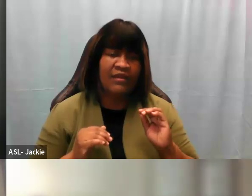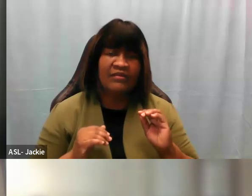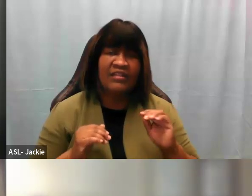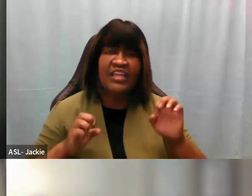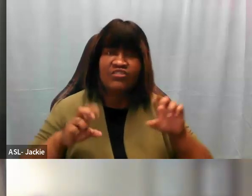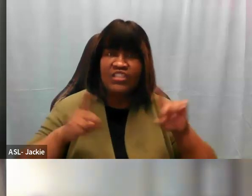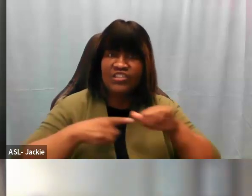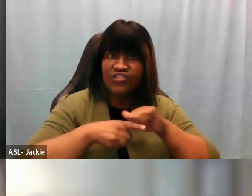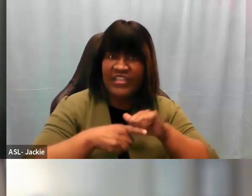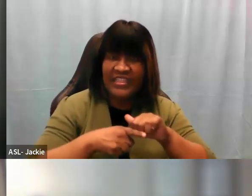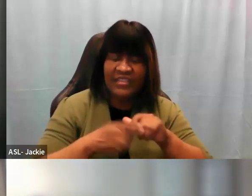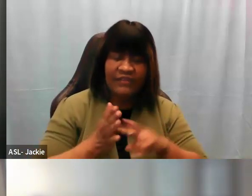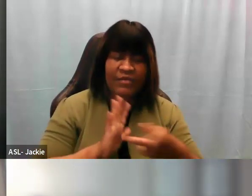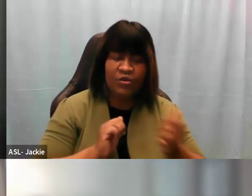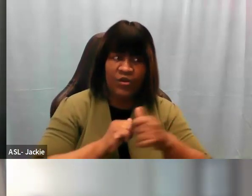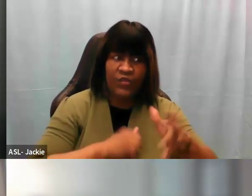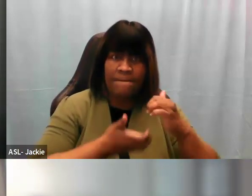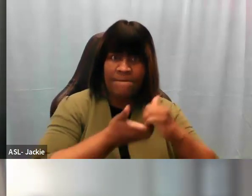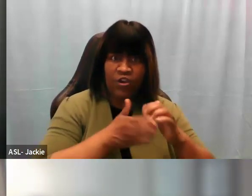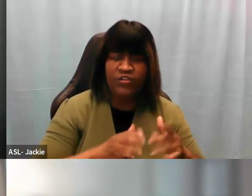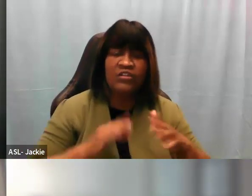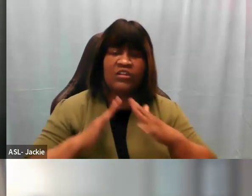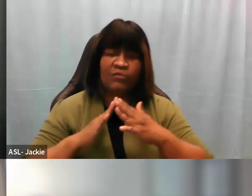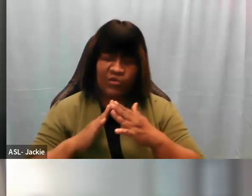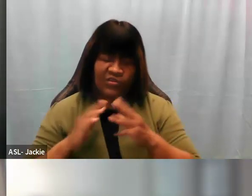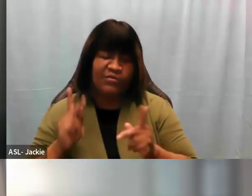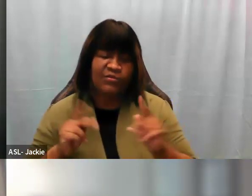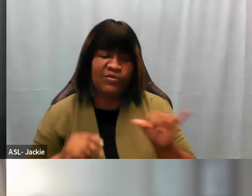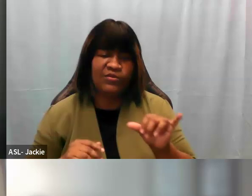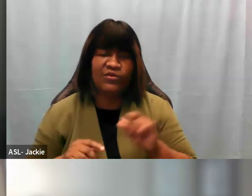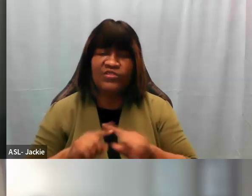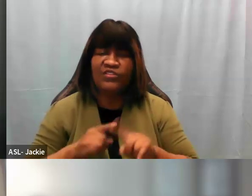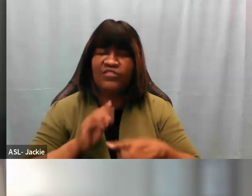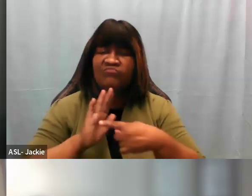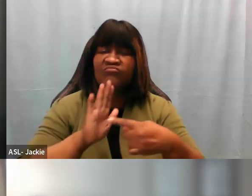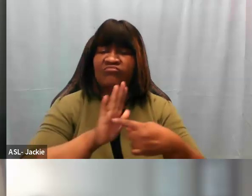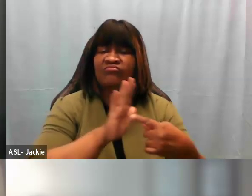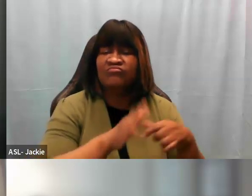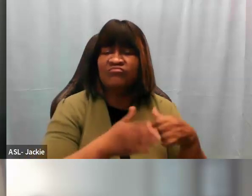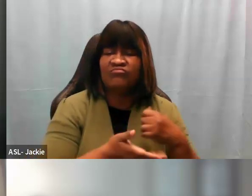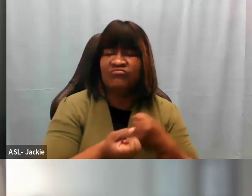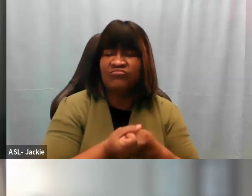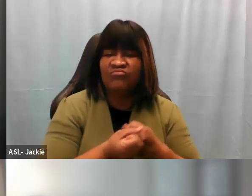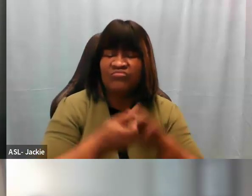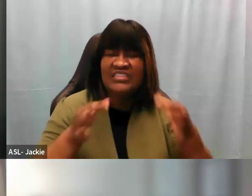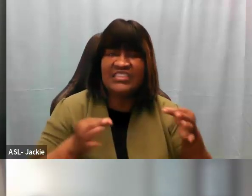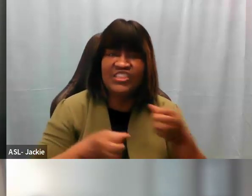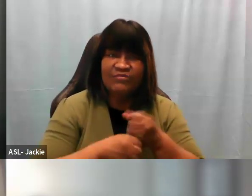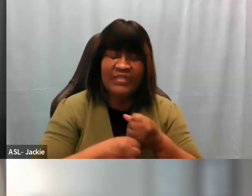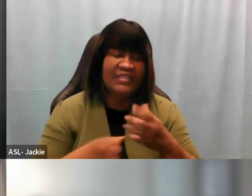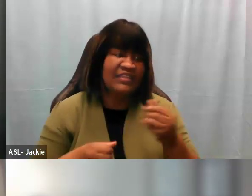education training of not only their partners, but community members on some of these different models or, supported decision making